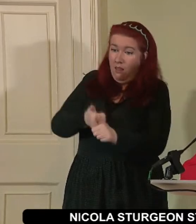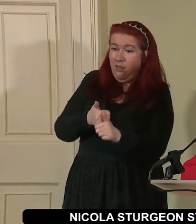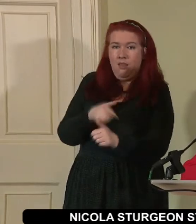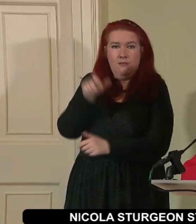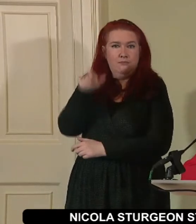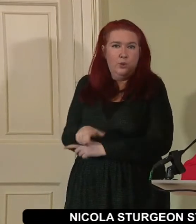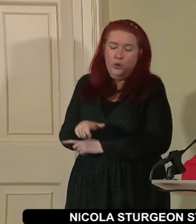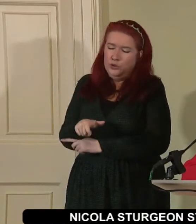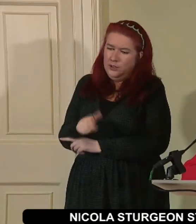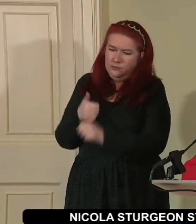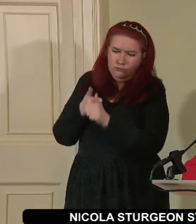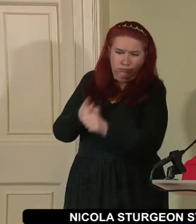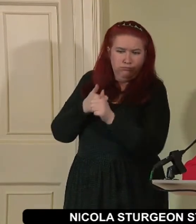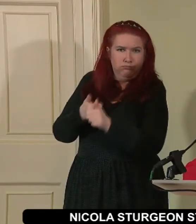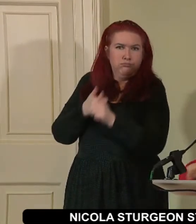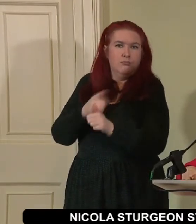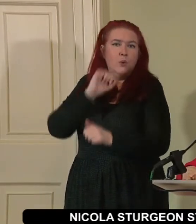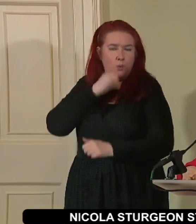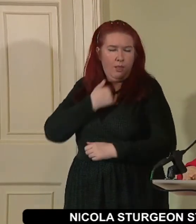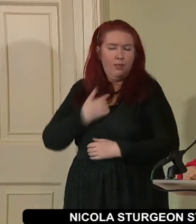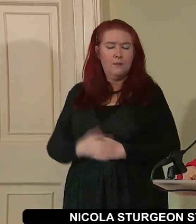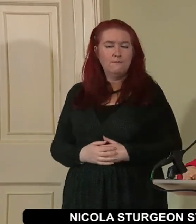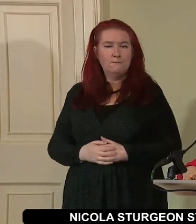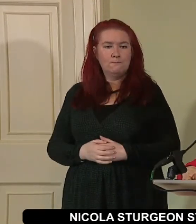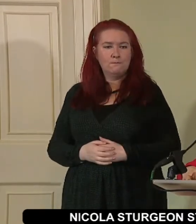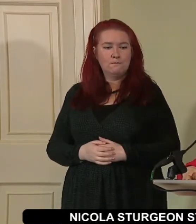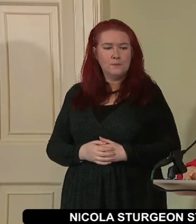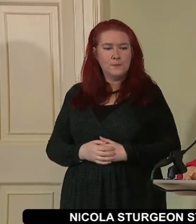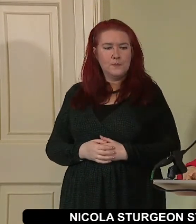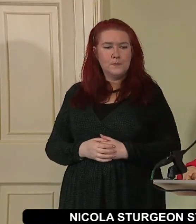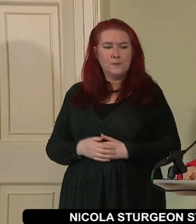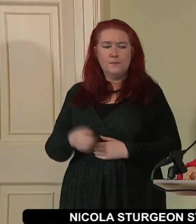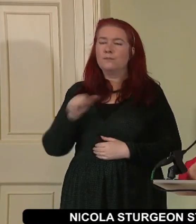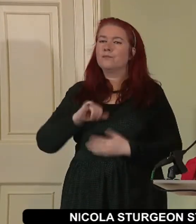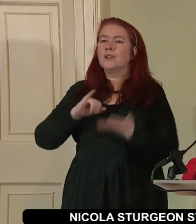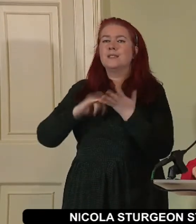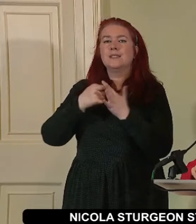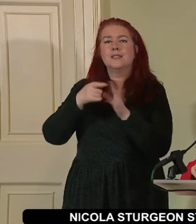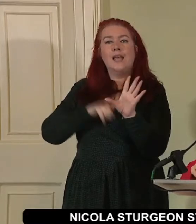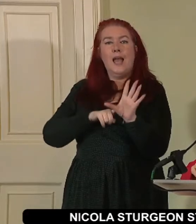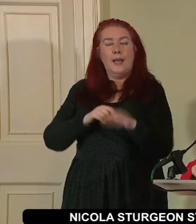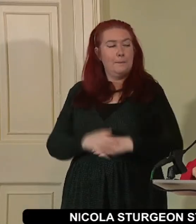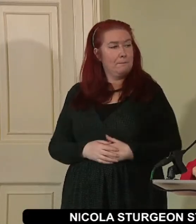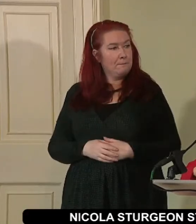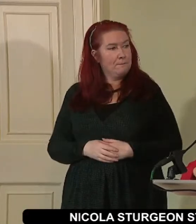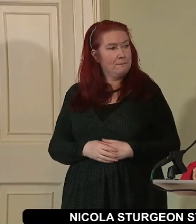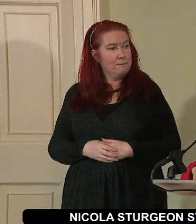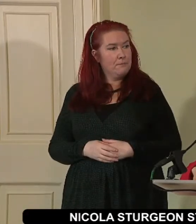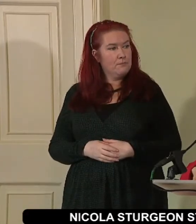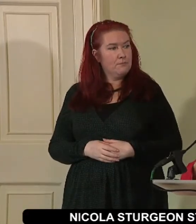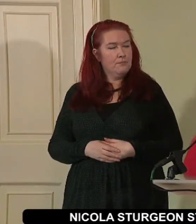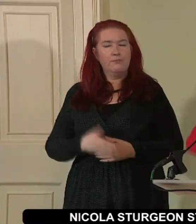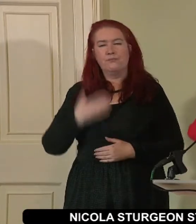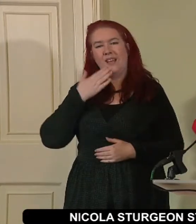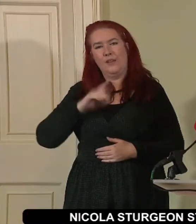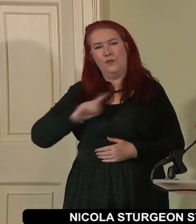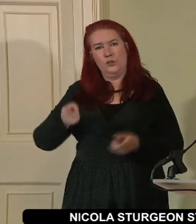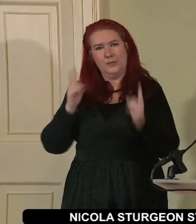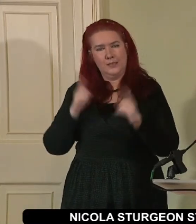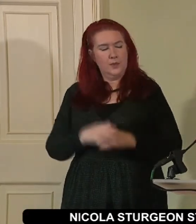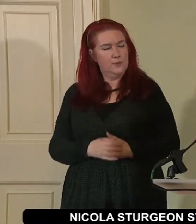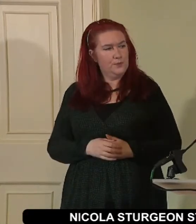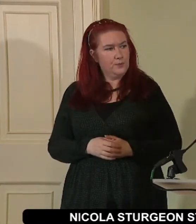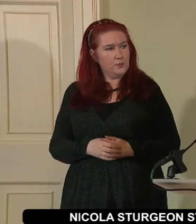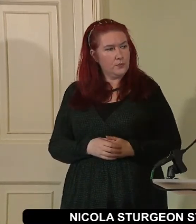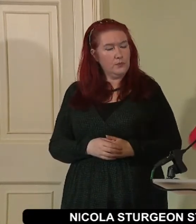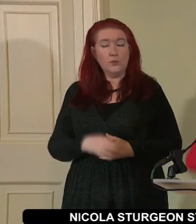on every single step of the way. Conor Gillis from Sky. Thanks, First Minister. You say that